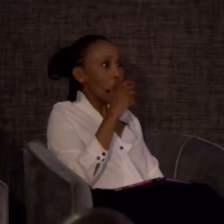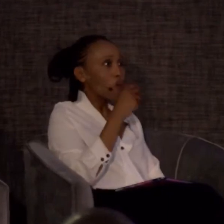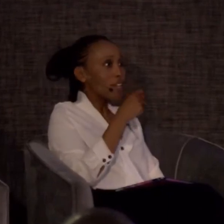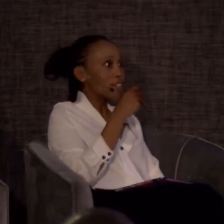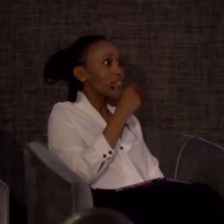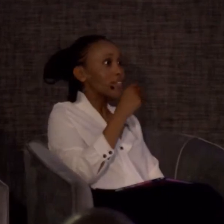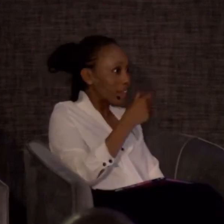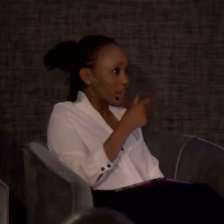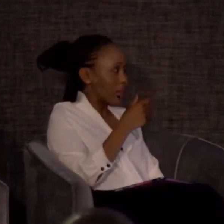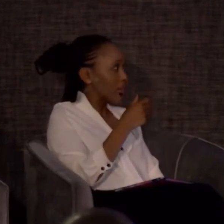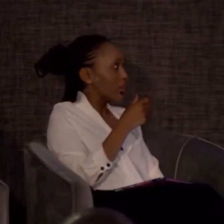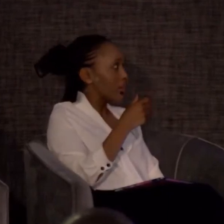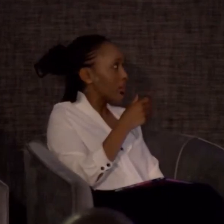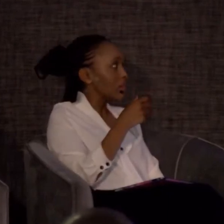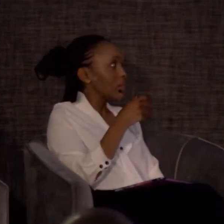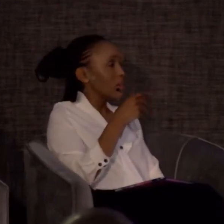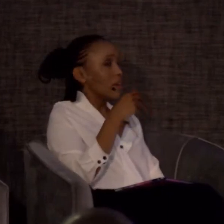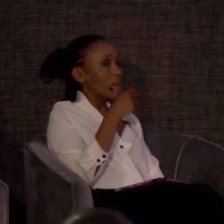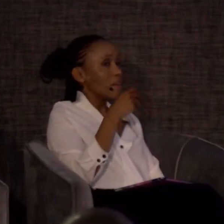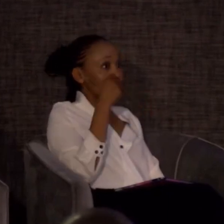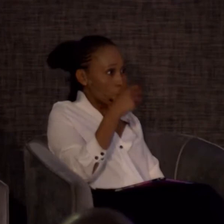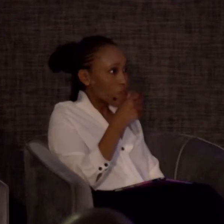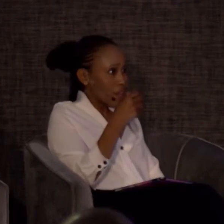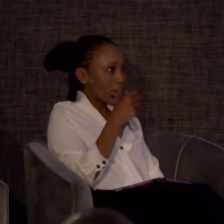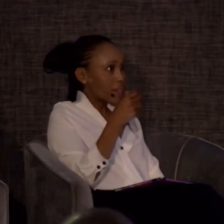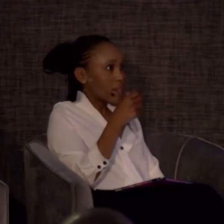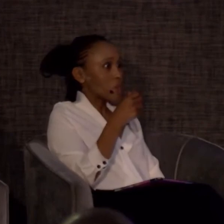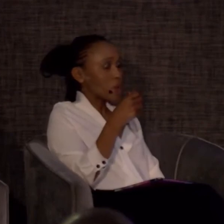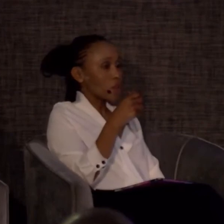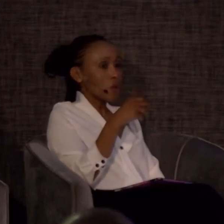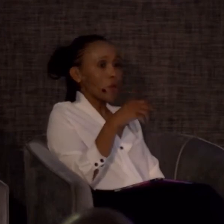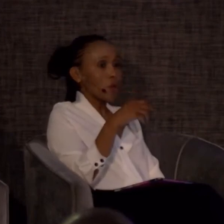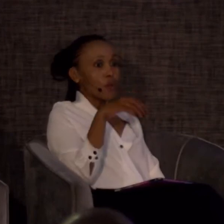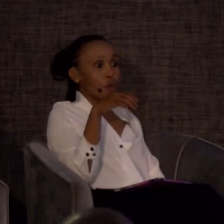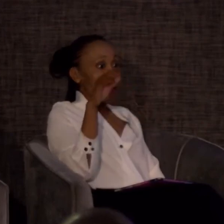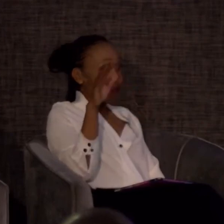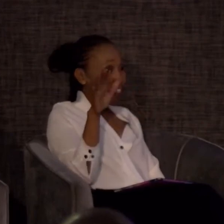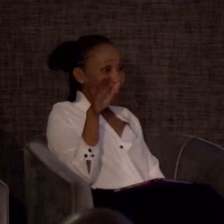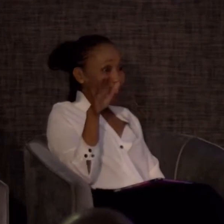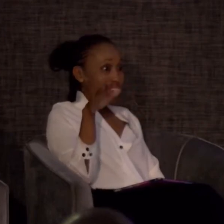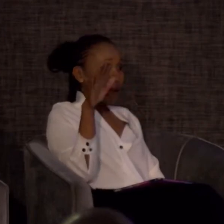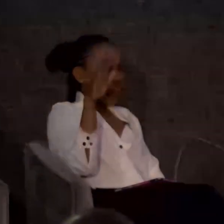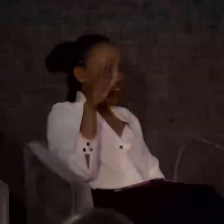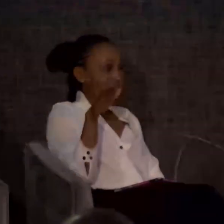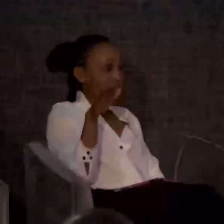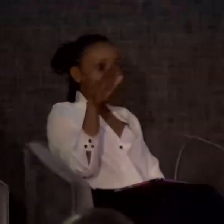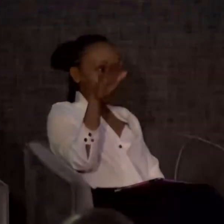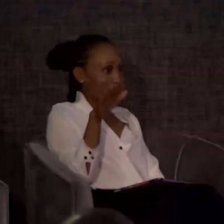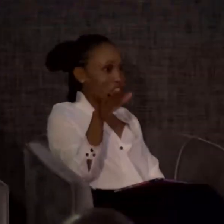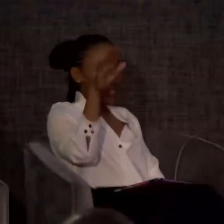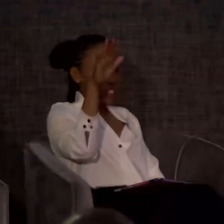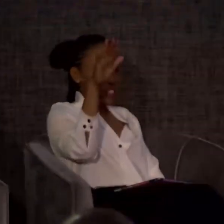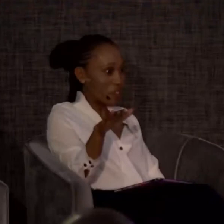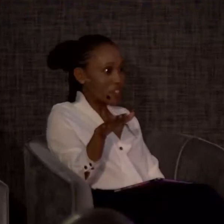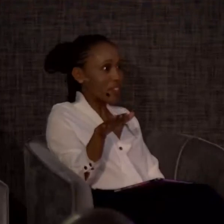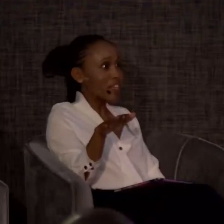not only say the right things, but do the right things as well. So what we say in our governance procedures